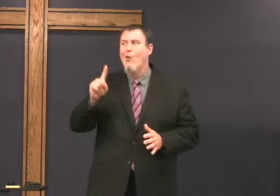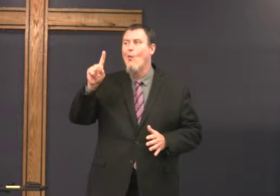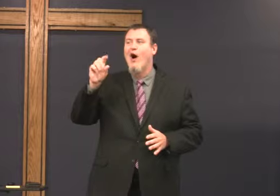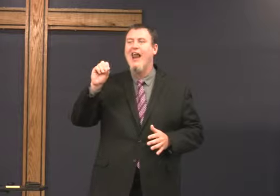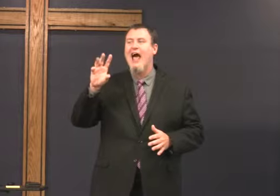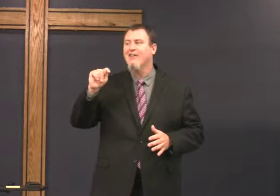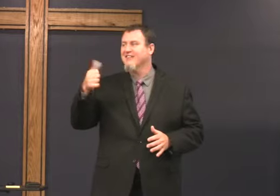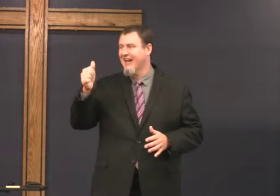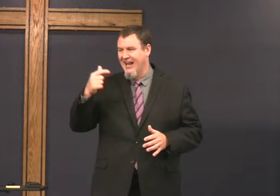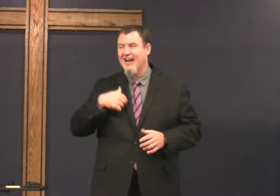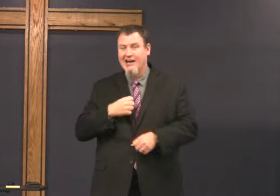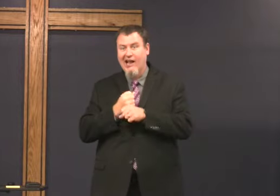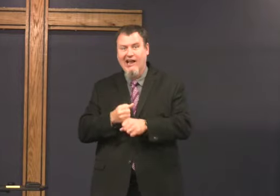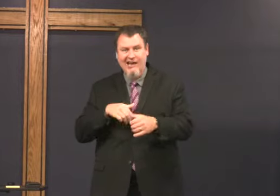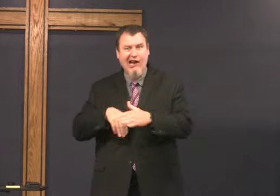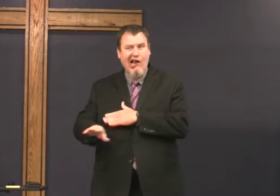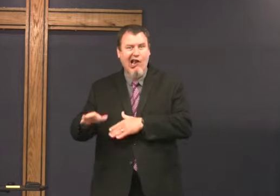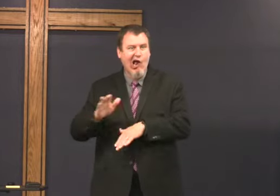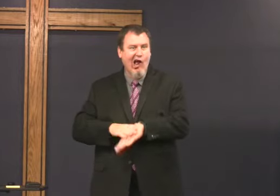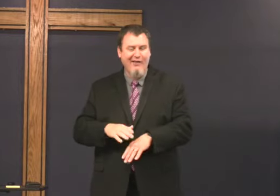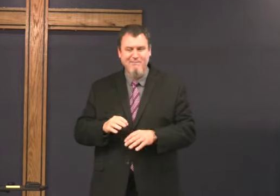When we won state championship, it was not because of me.